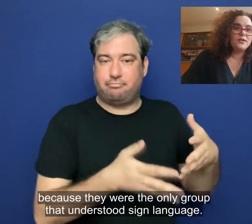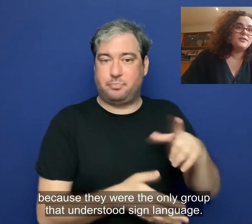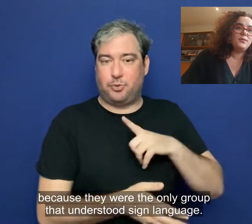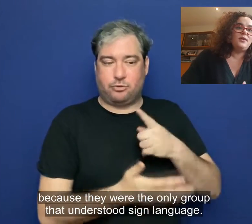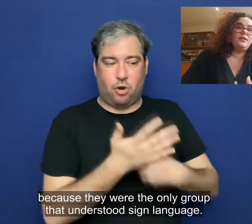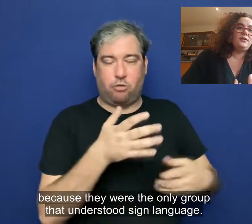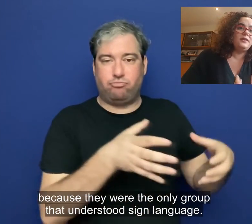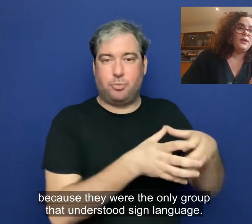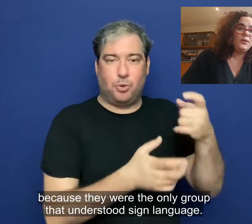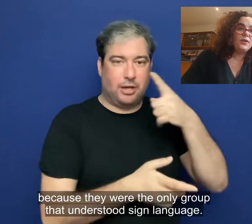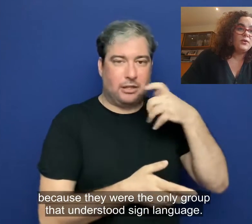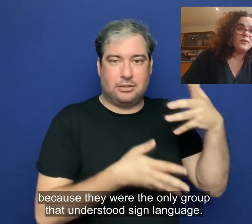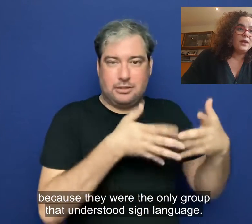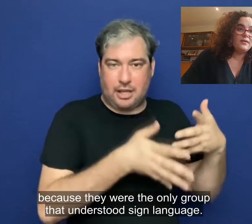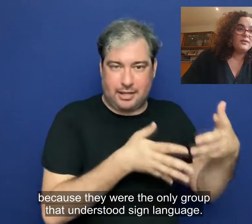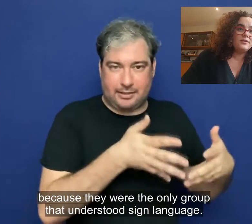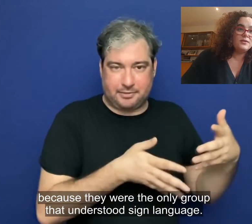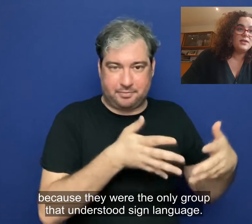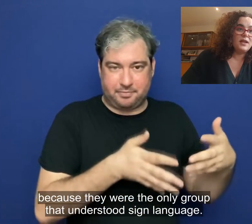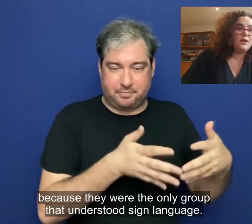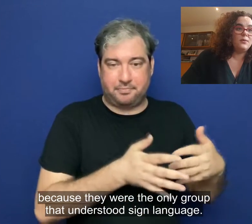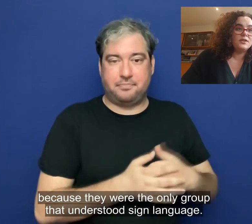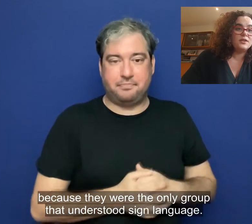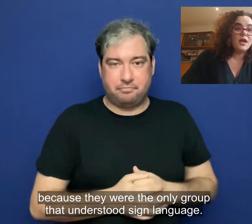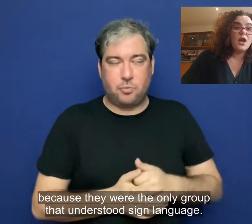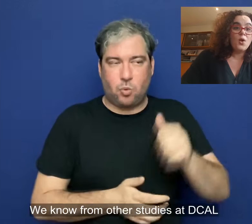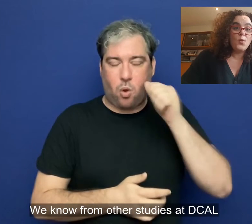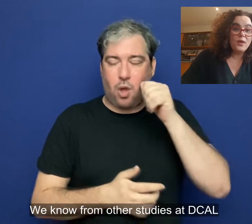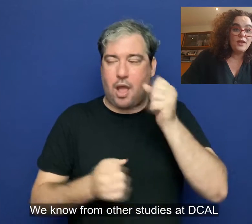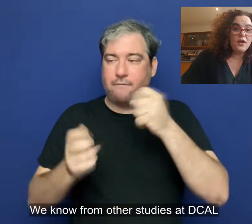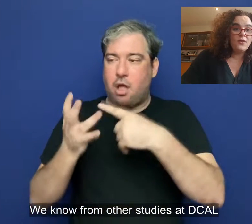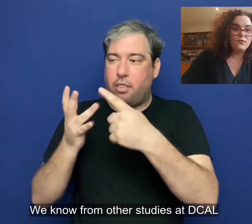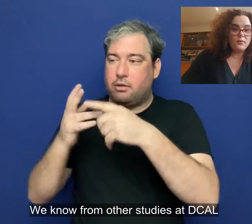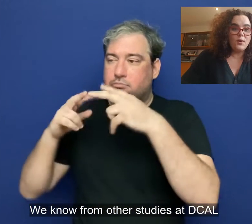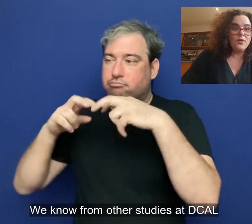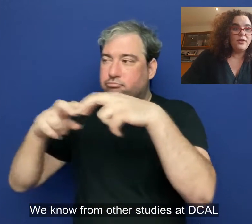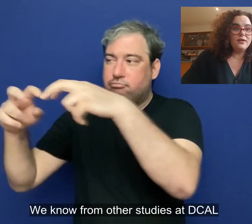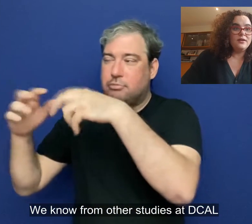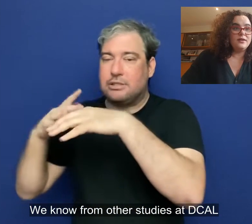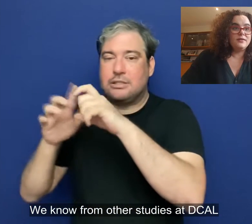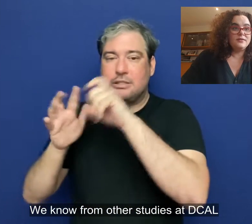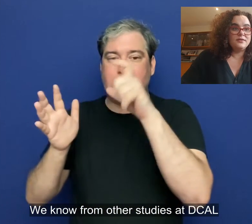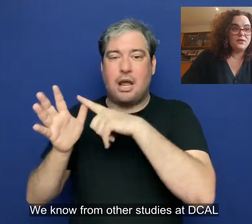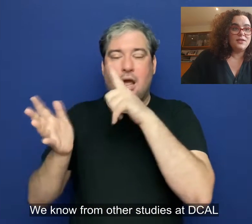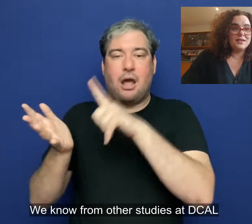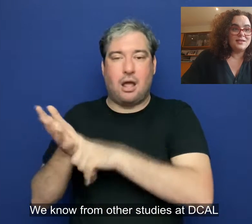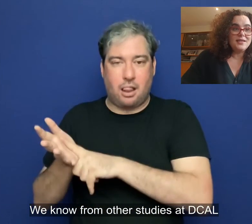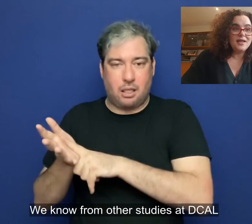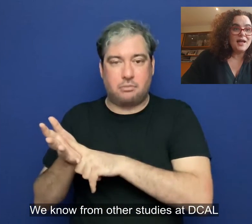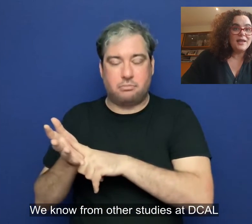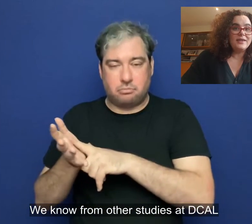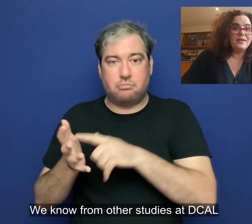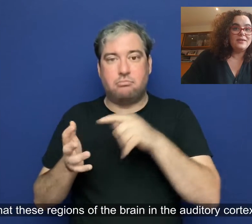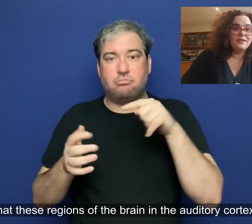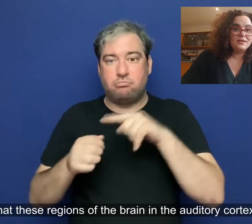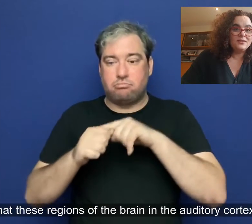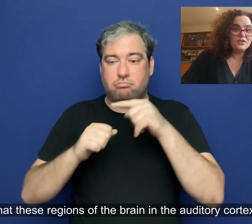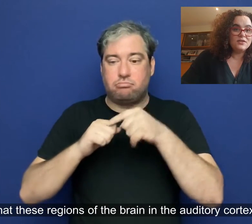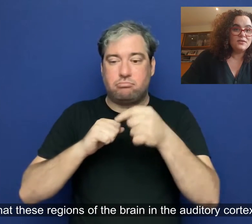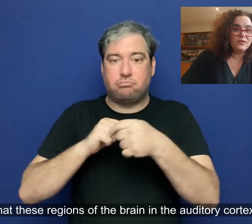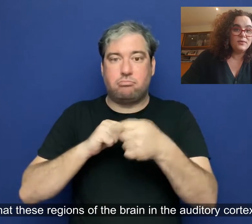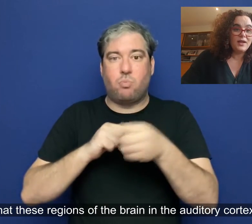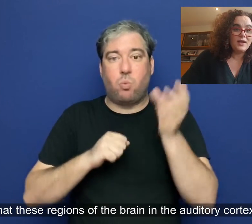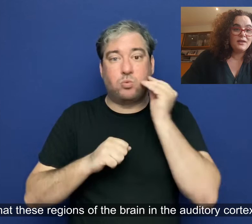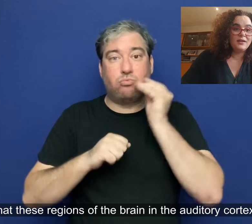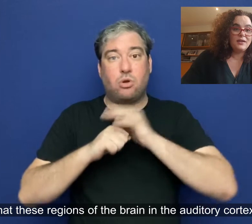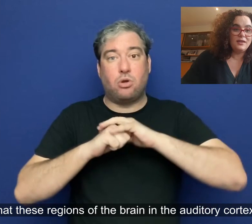course, because they were the only group that understood sign language. We know from other studies at DICA that these